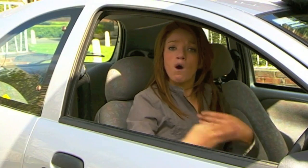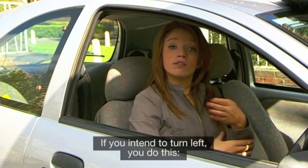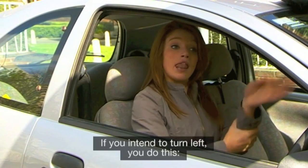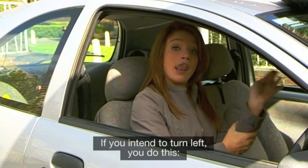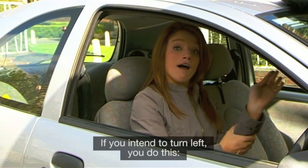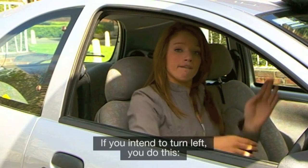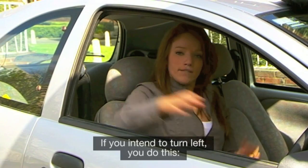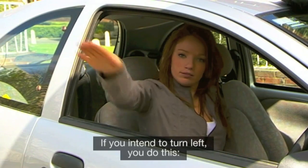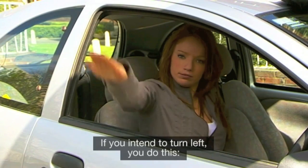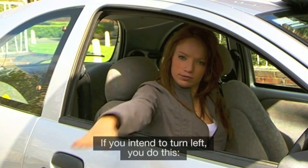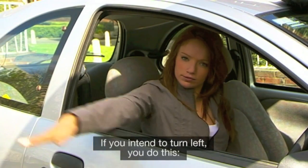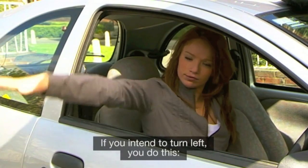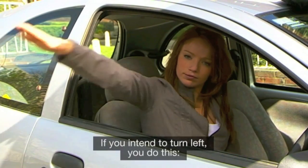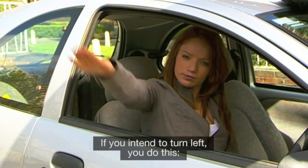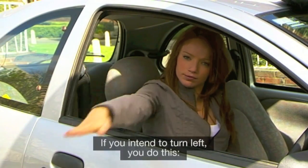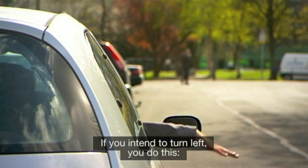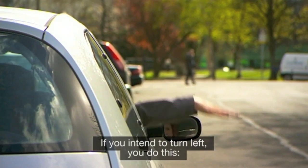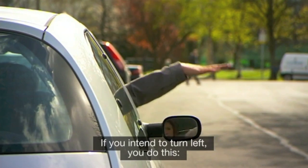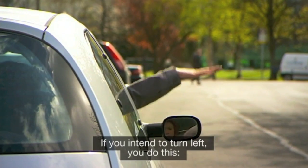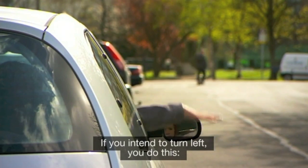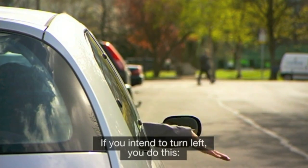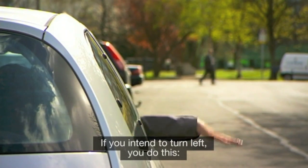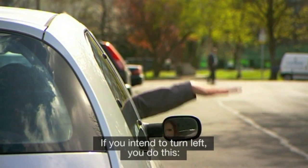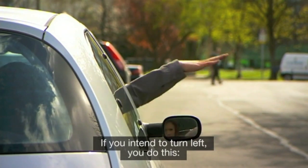If you intend to turn left, you do this.